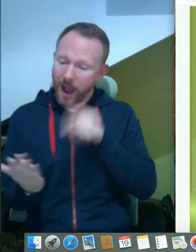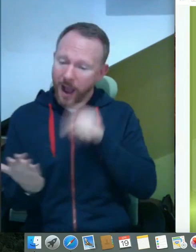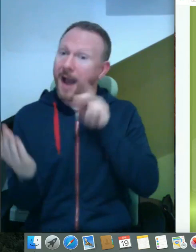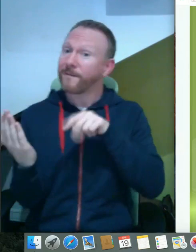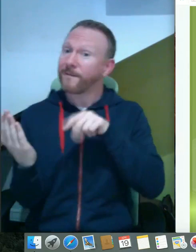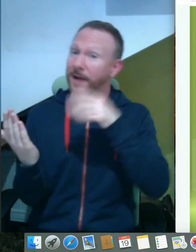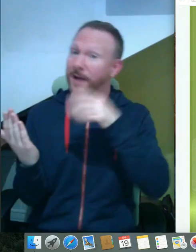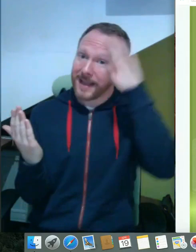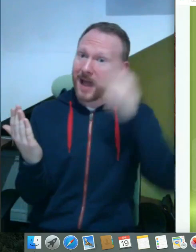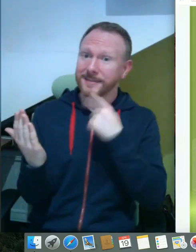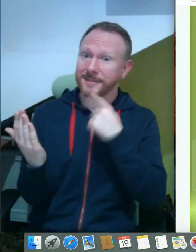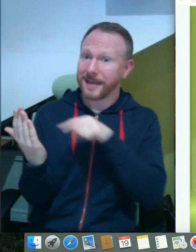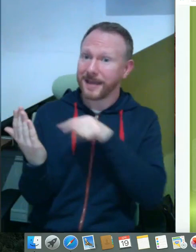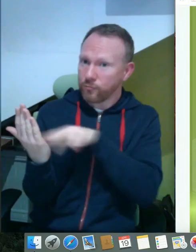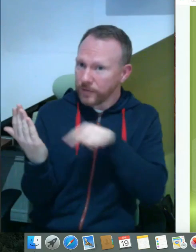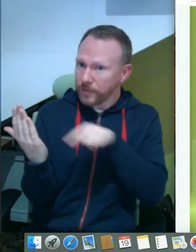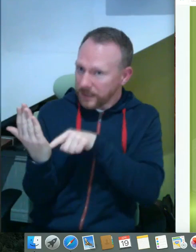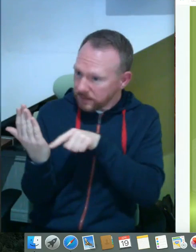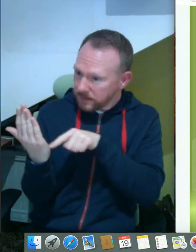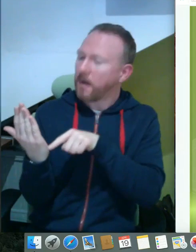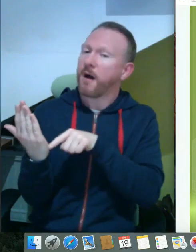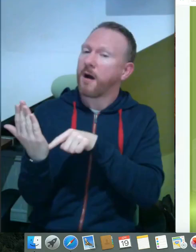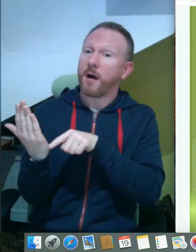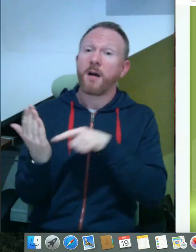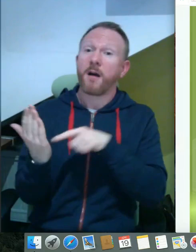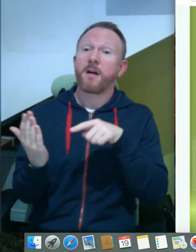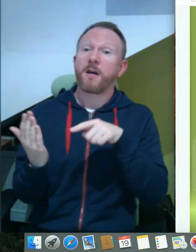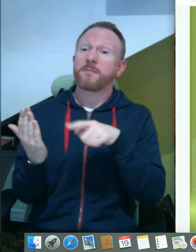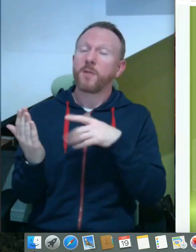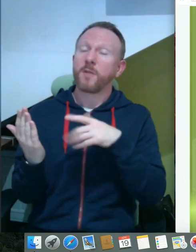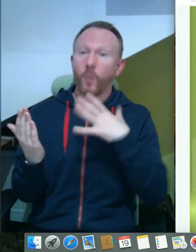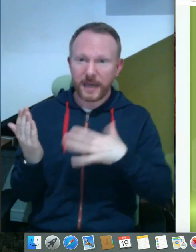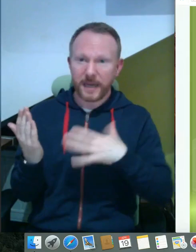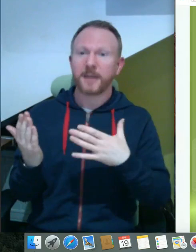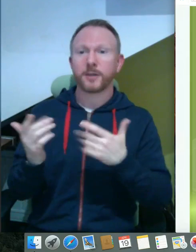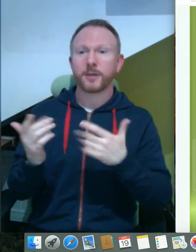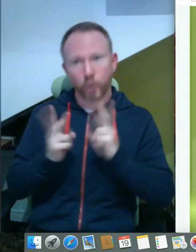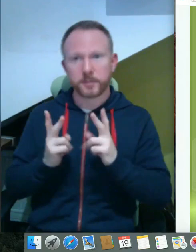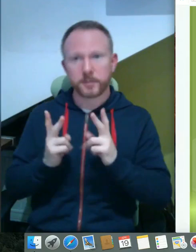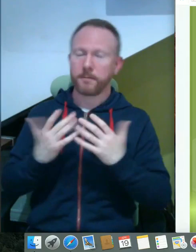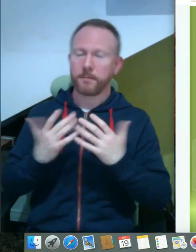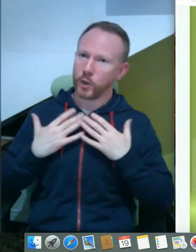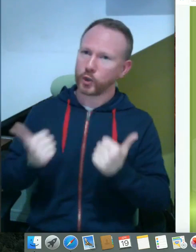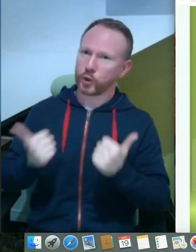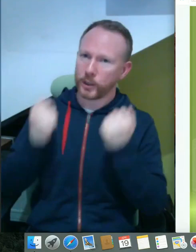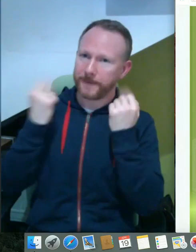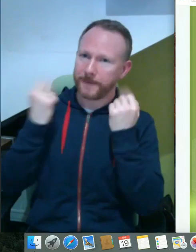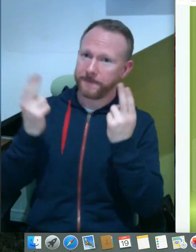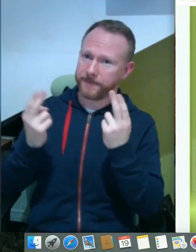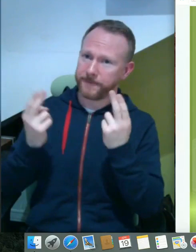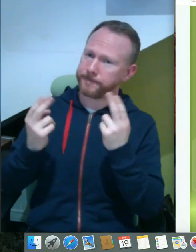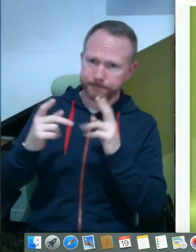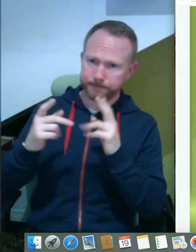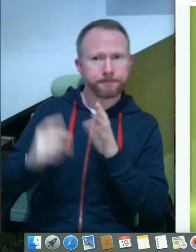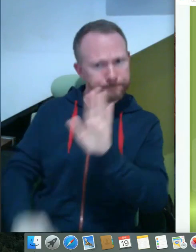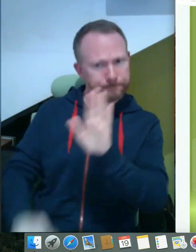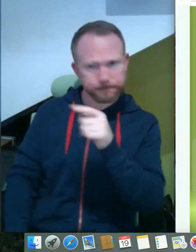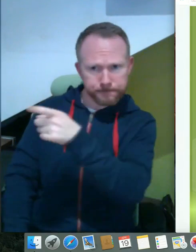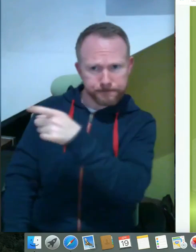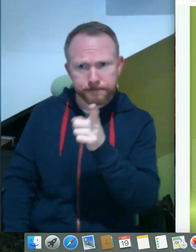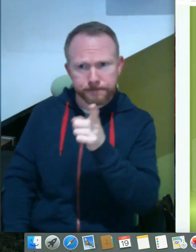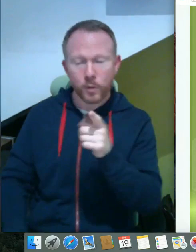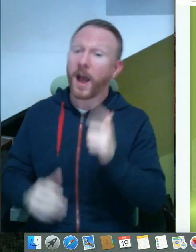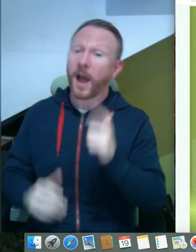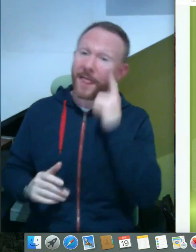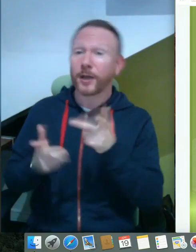very assertive, and I think you're absolutely right, Byron. And assertiveness, I think, probably needs to be trained